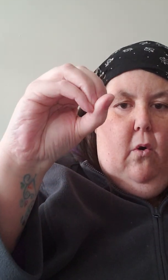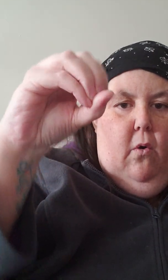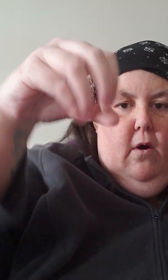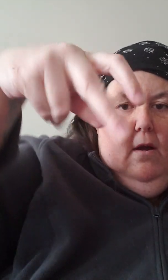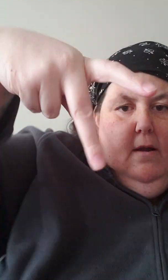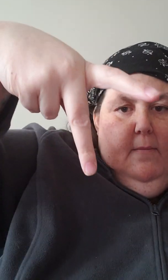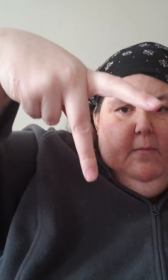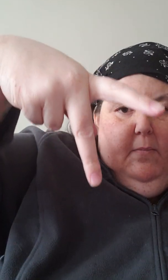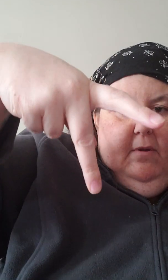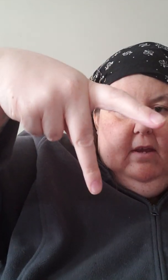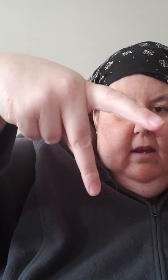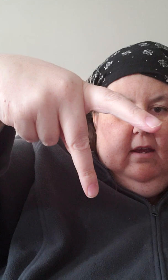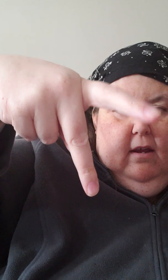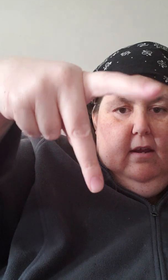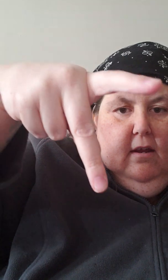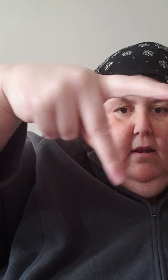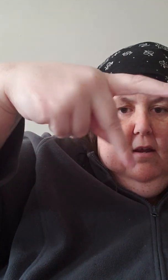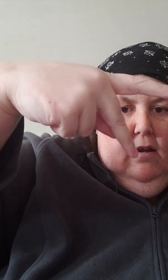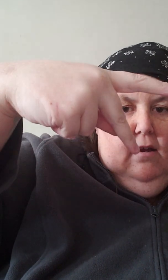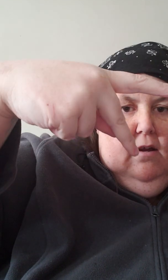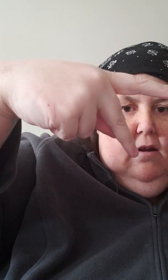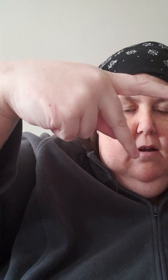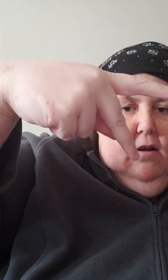O, P,